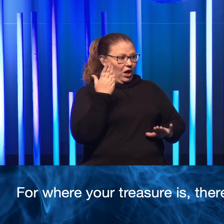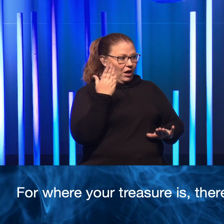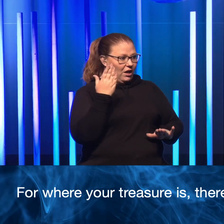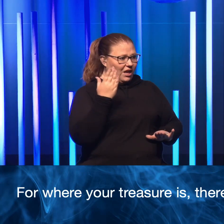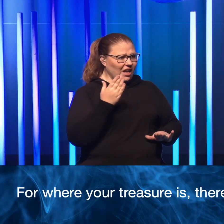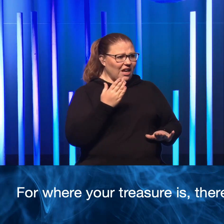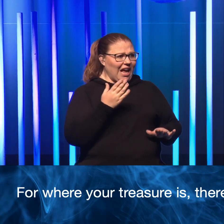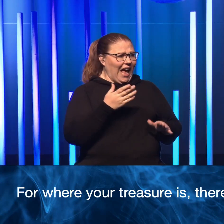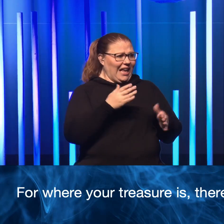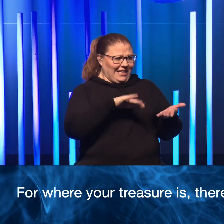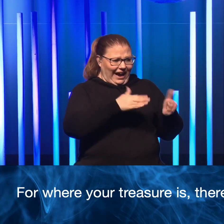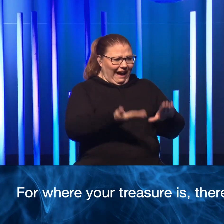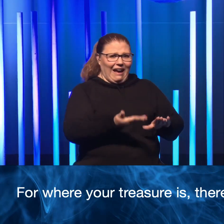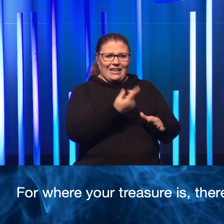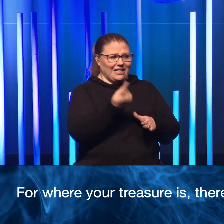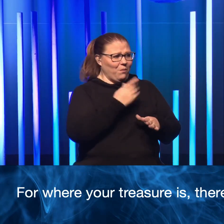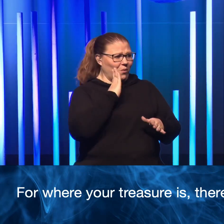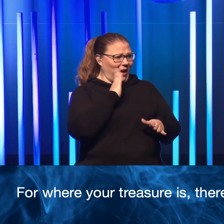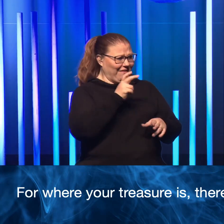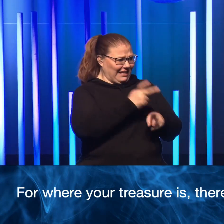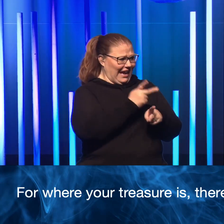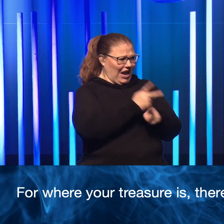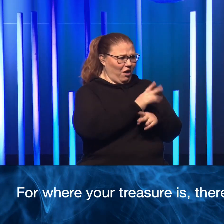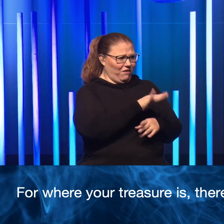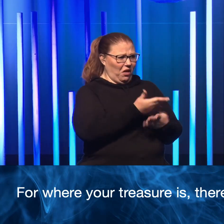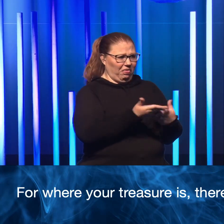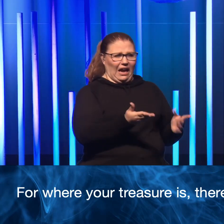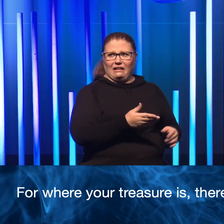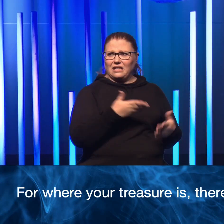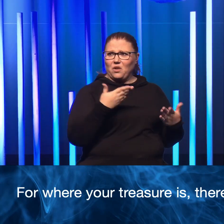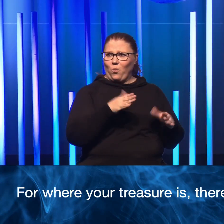got to go through. Way to bless them.